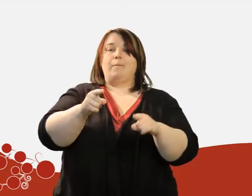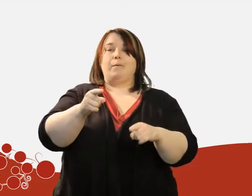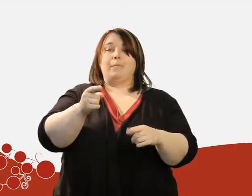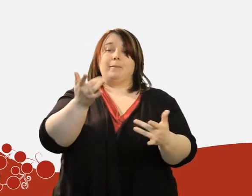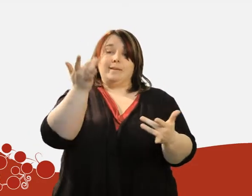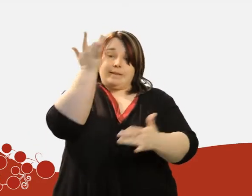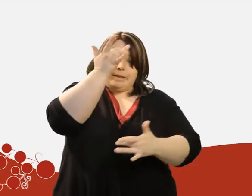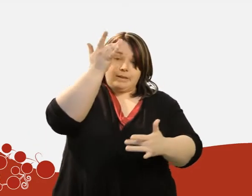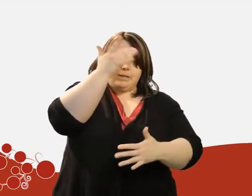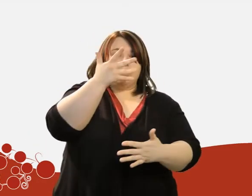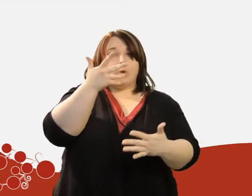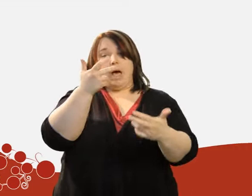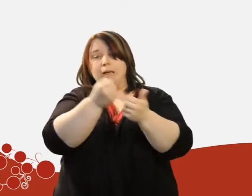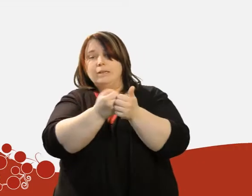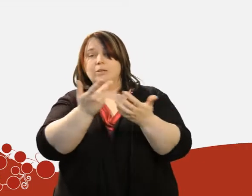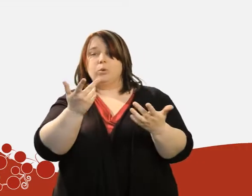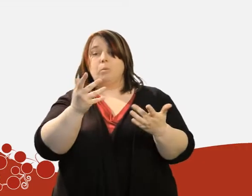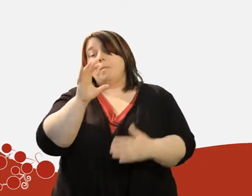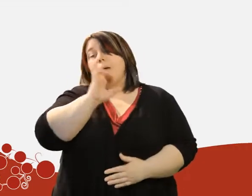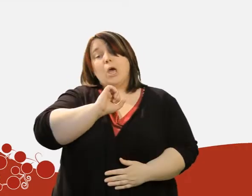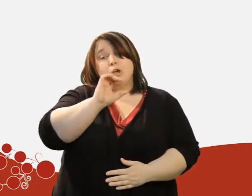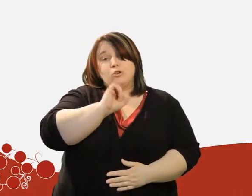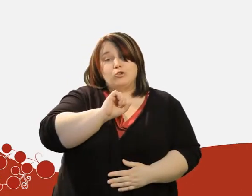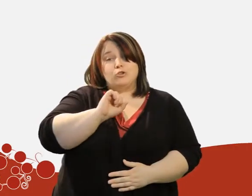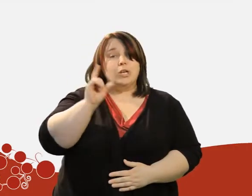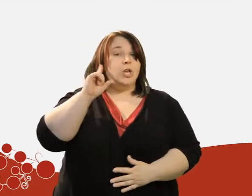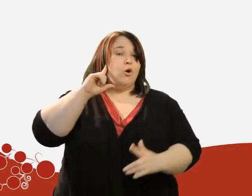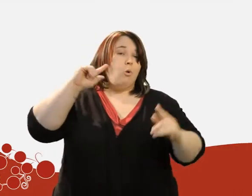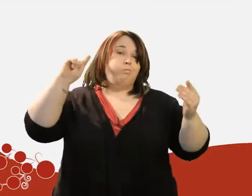and then later, by sickness, accident, or from age, loses their hearing,